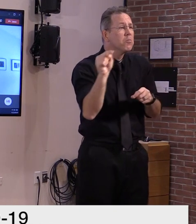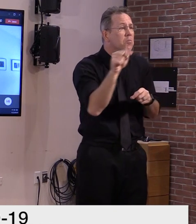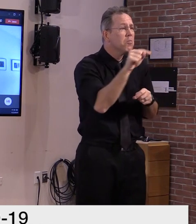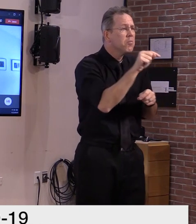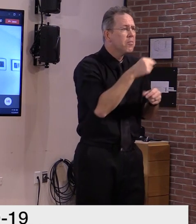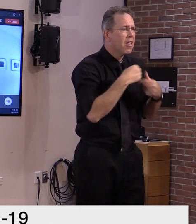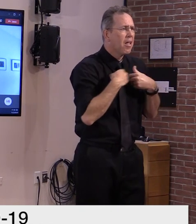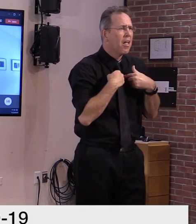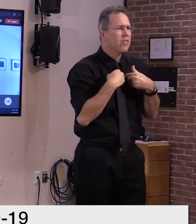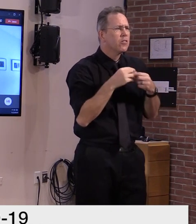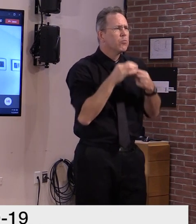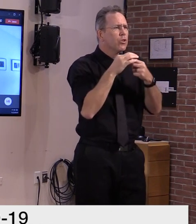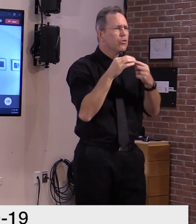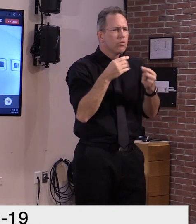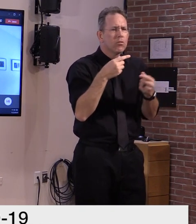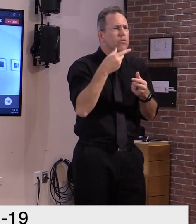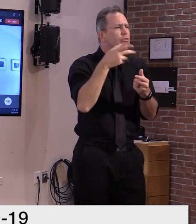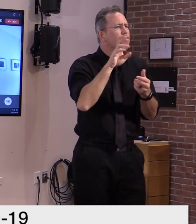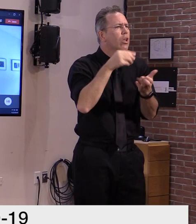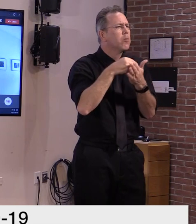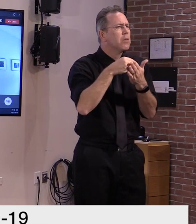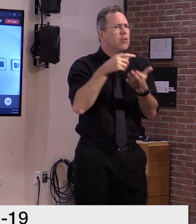running to replace lost revenue.